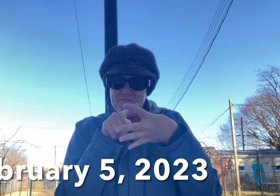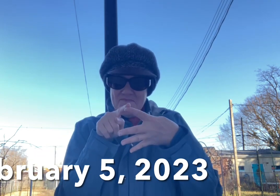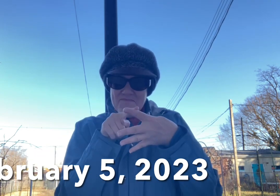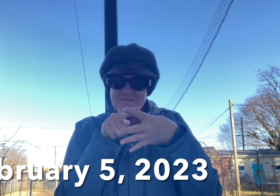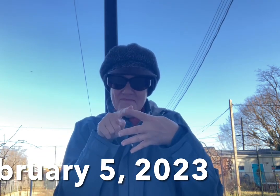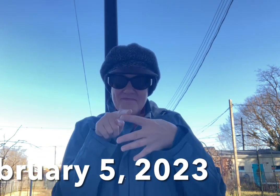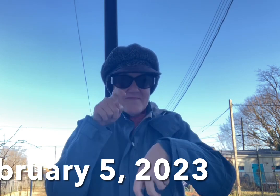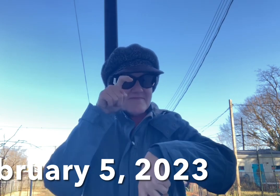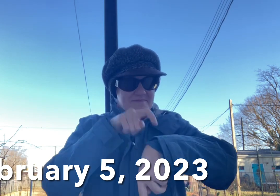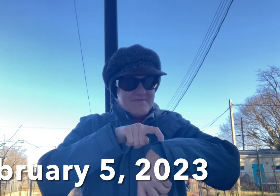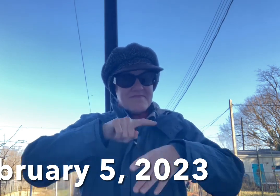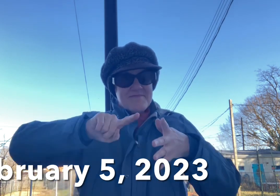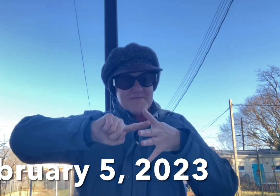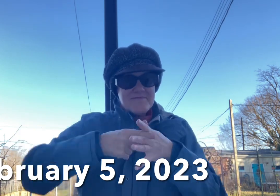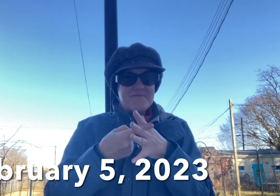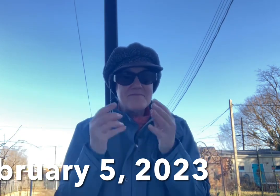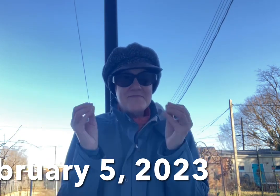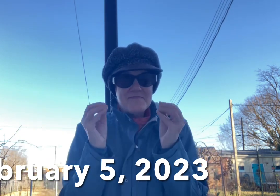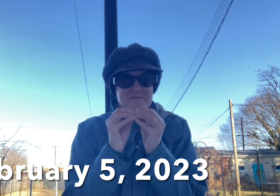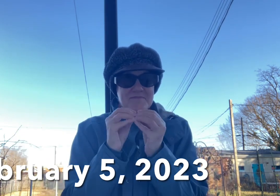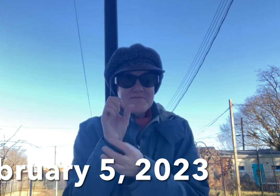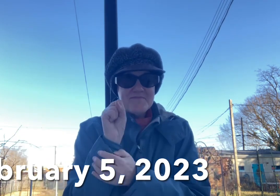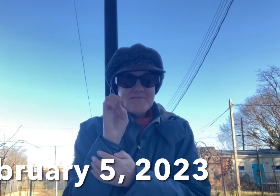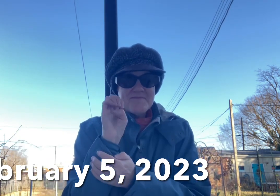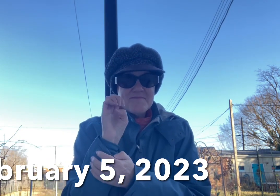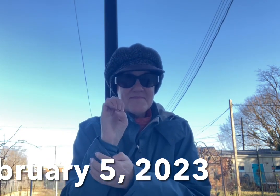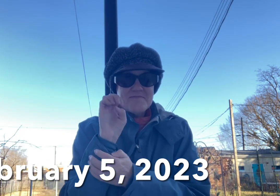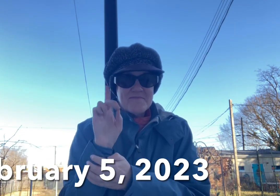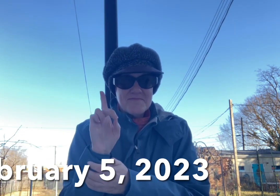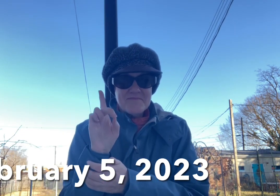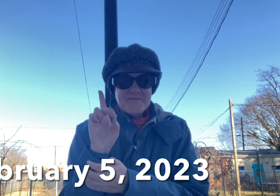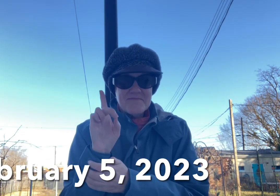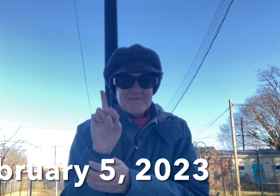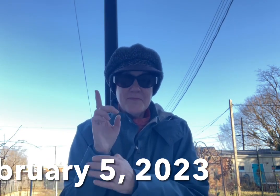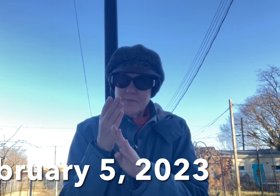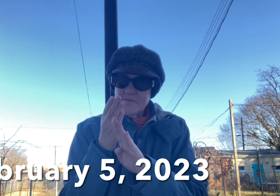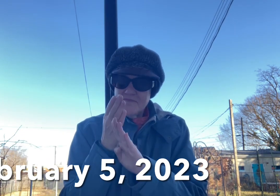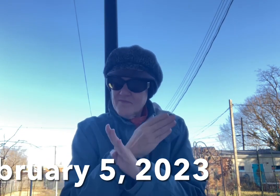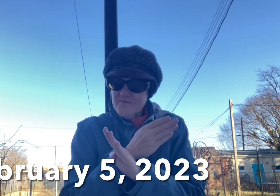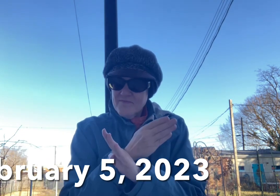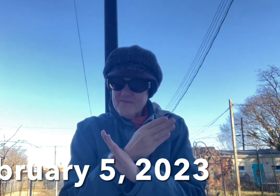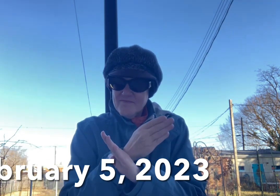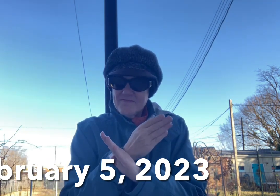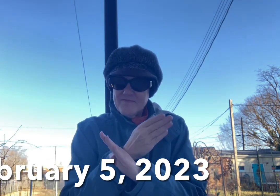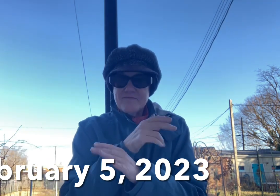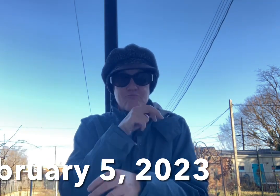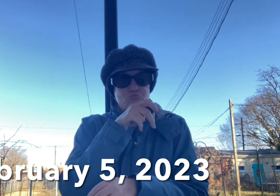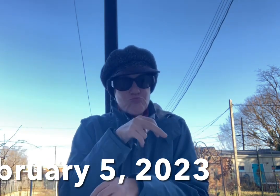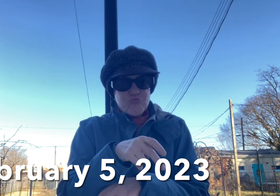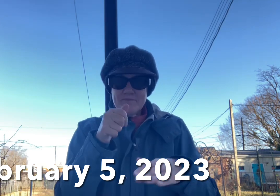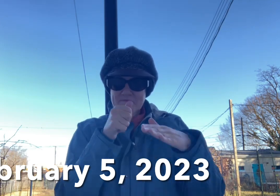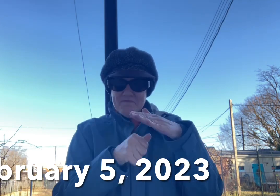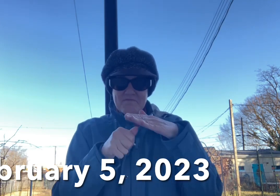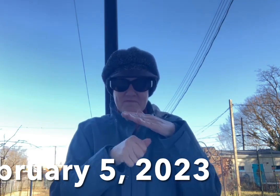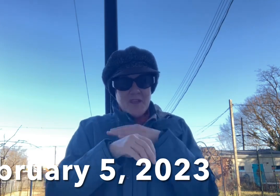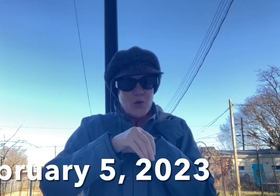It's still the beginning of February and time to start more seeds. But before